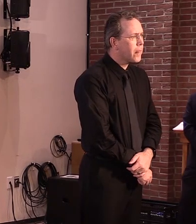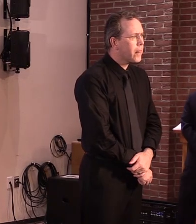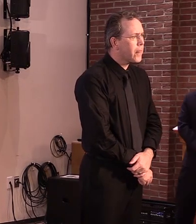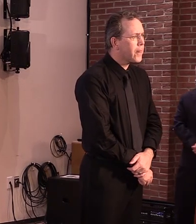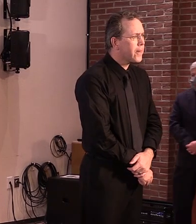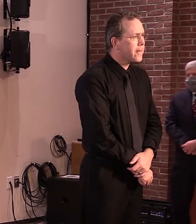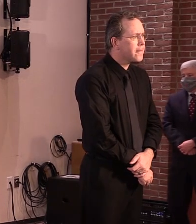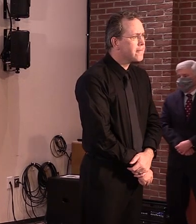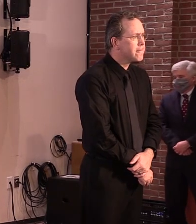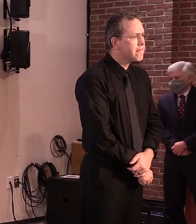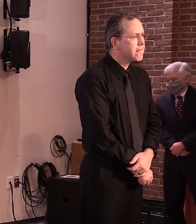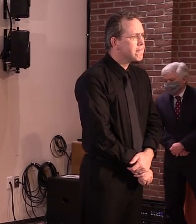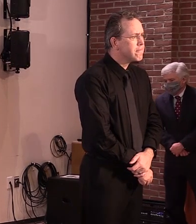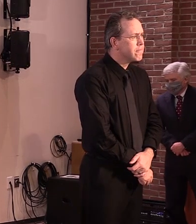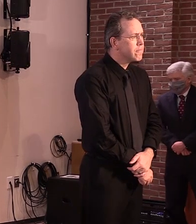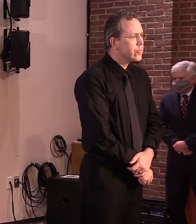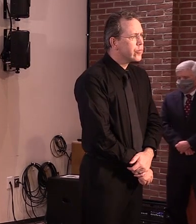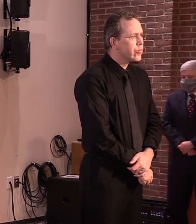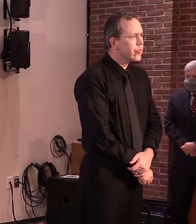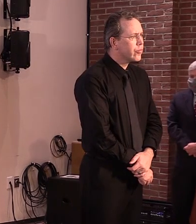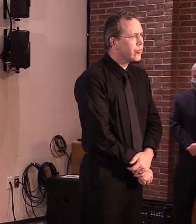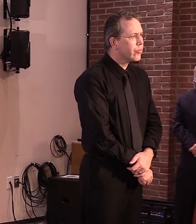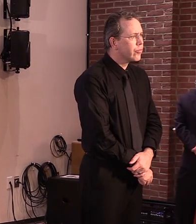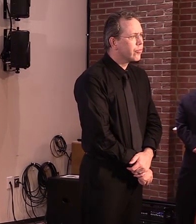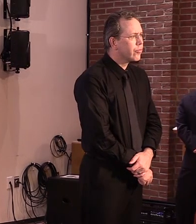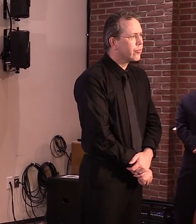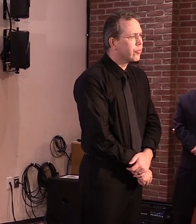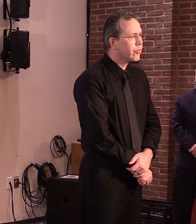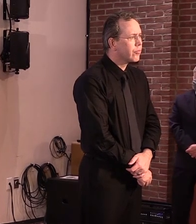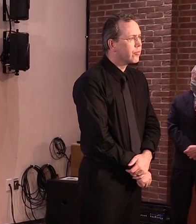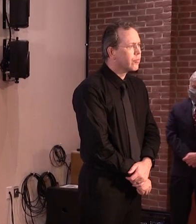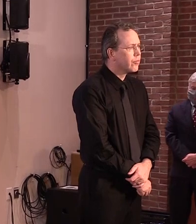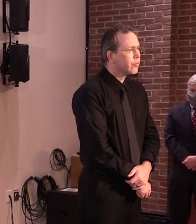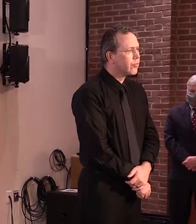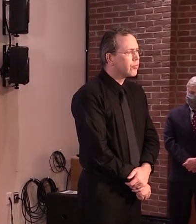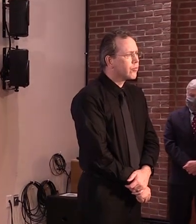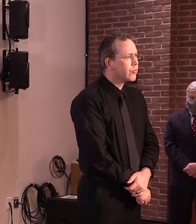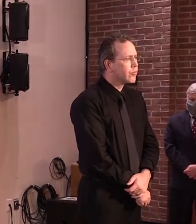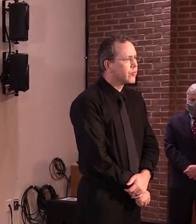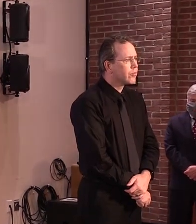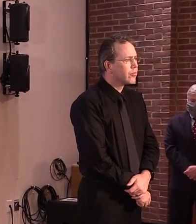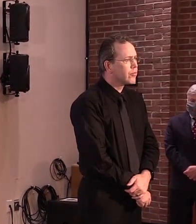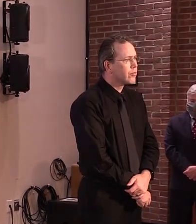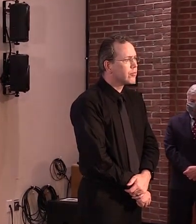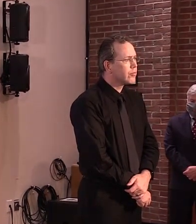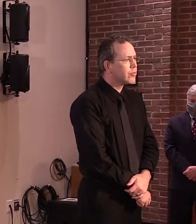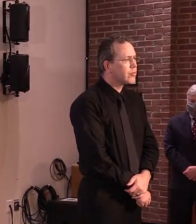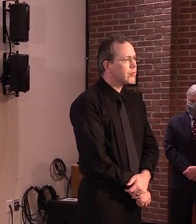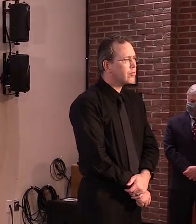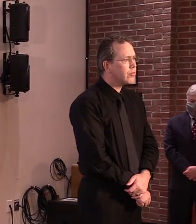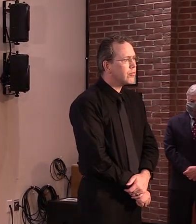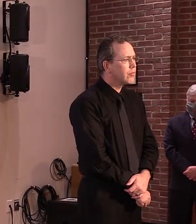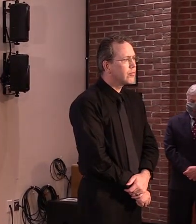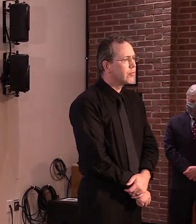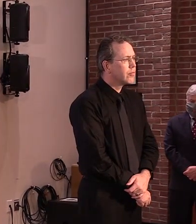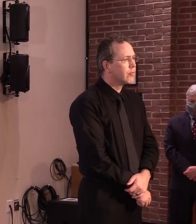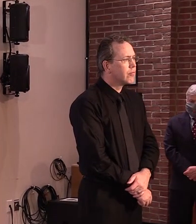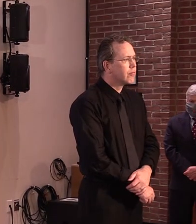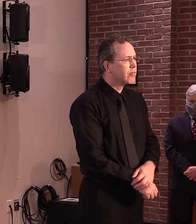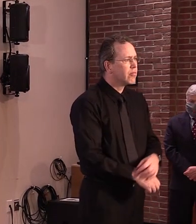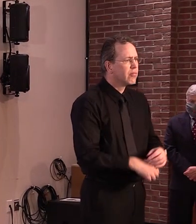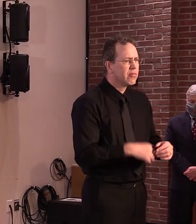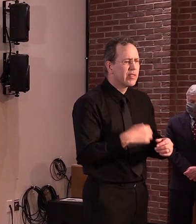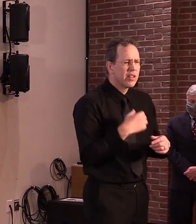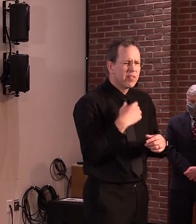don't. For example, grocery stores, which also have people walking around in contact with each other and, other